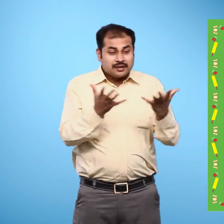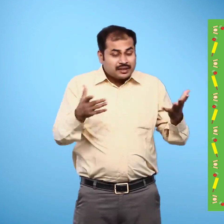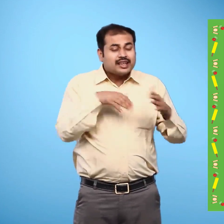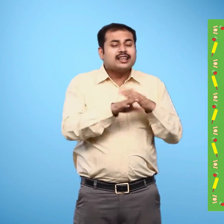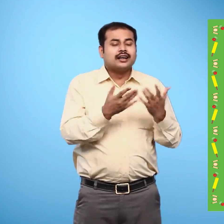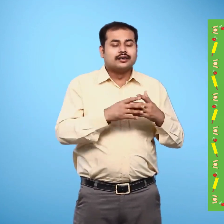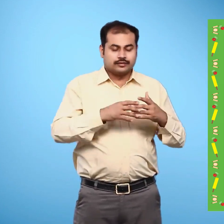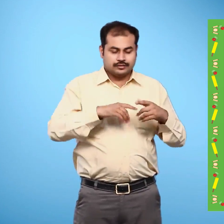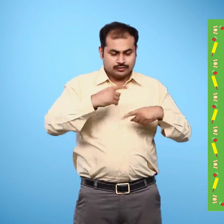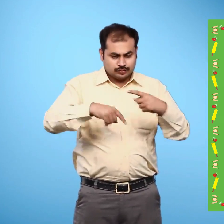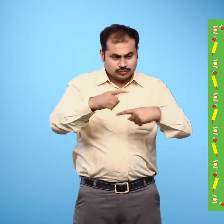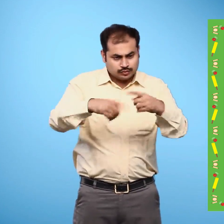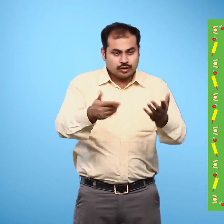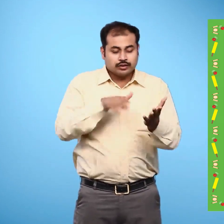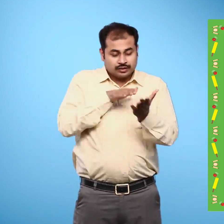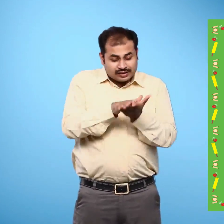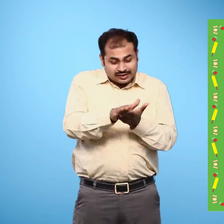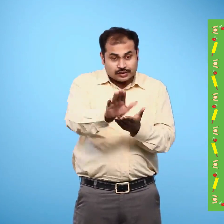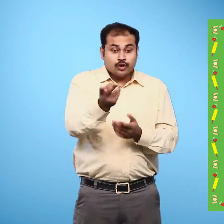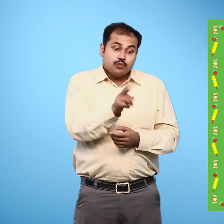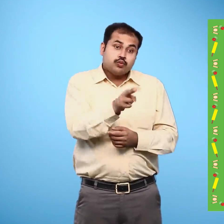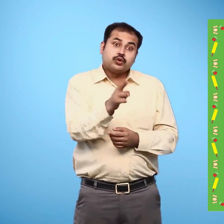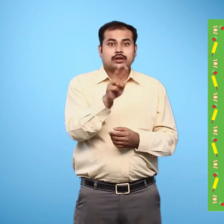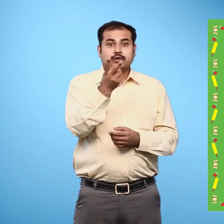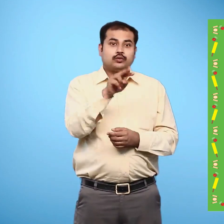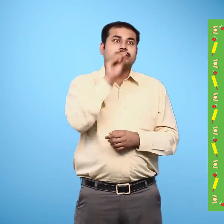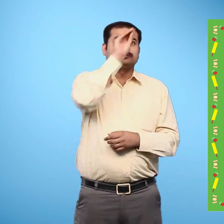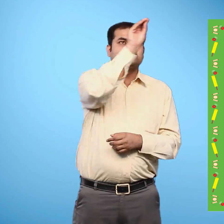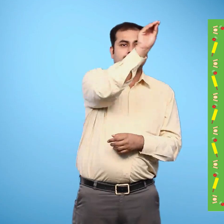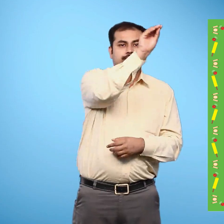Things which both roll and slide.